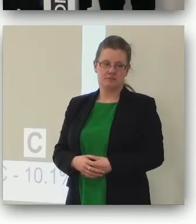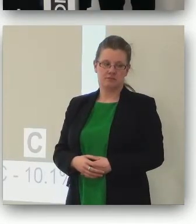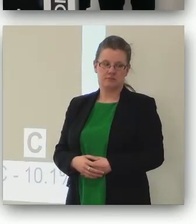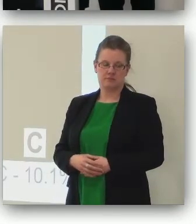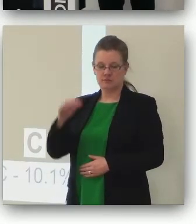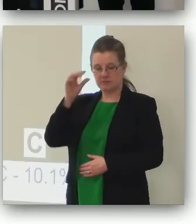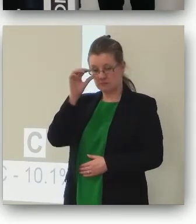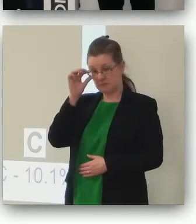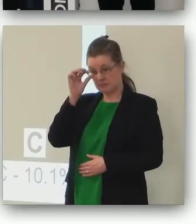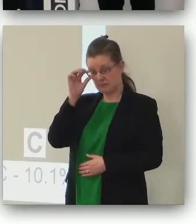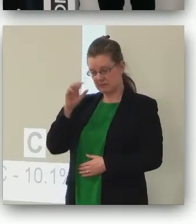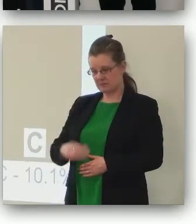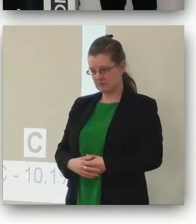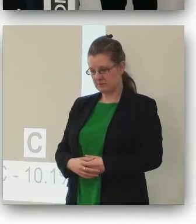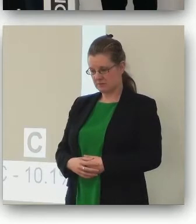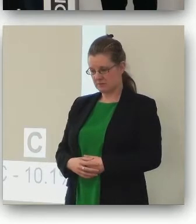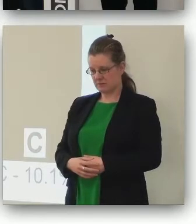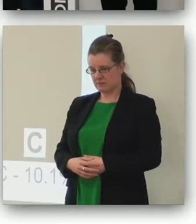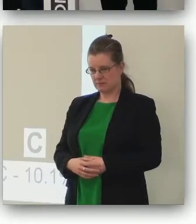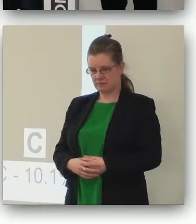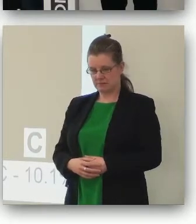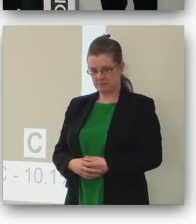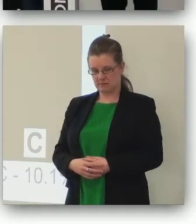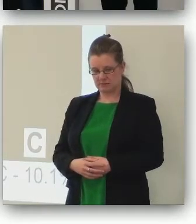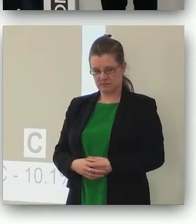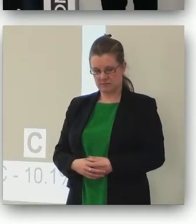Right, what's that? Okay. Still going.